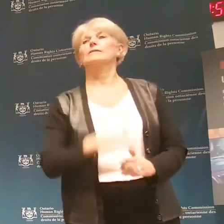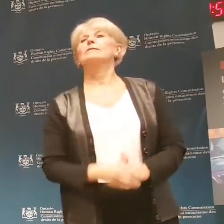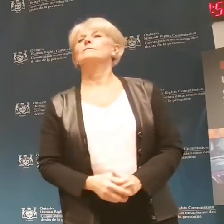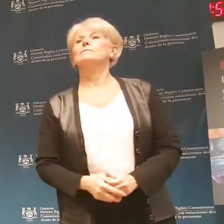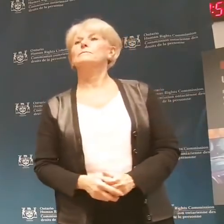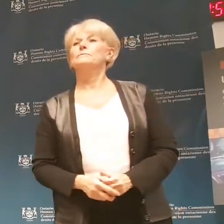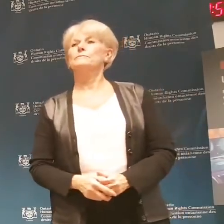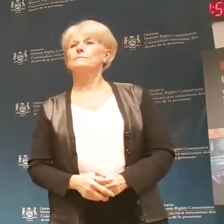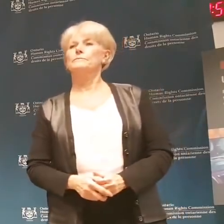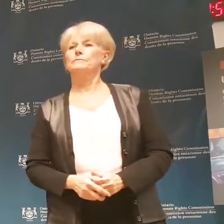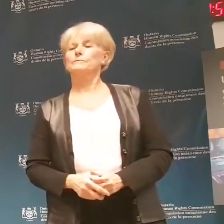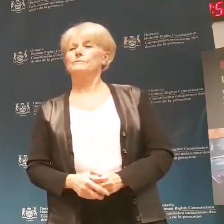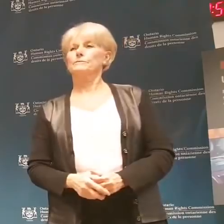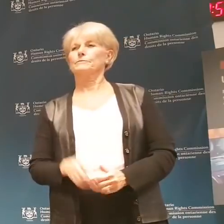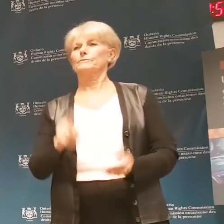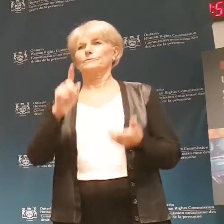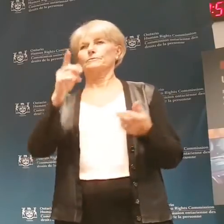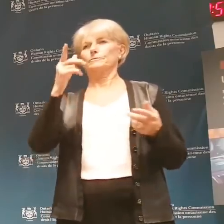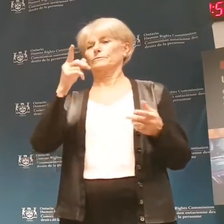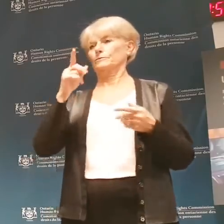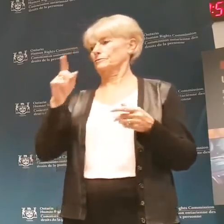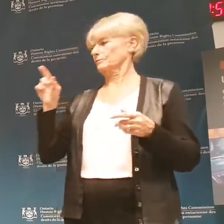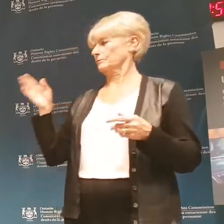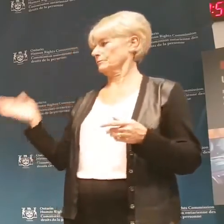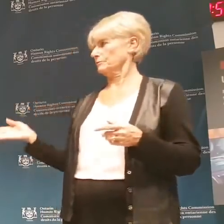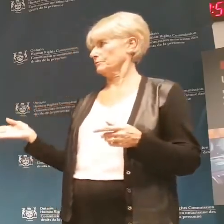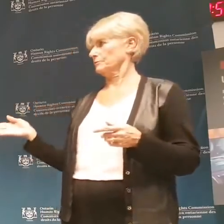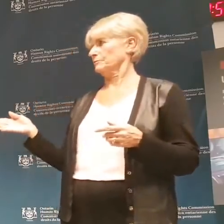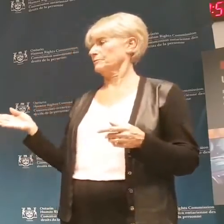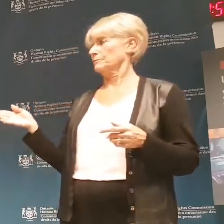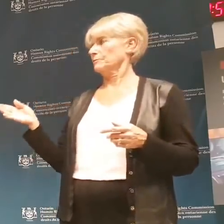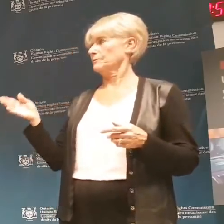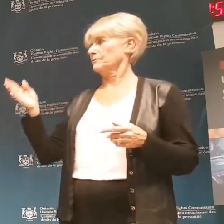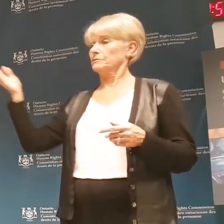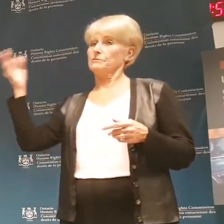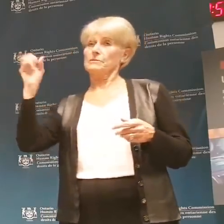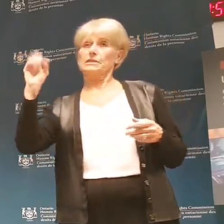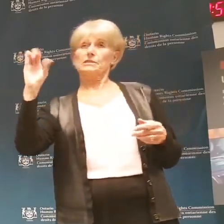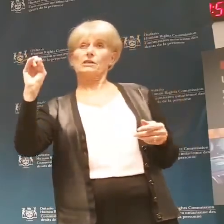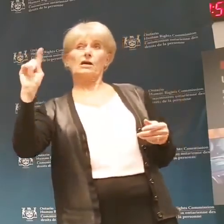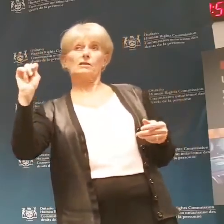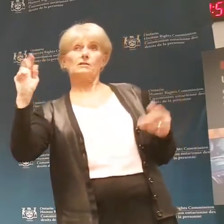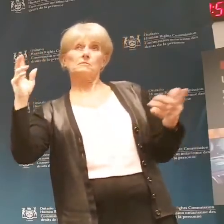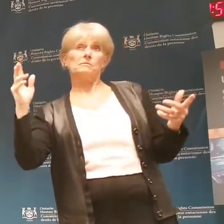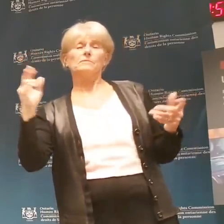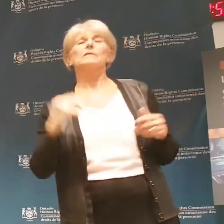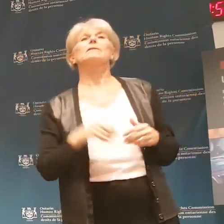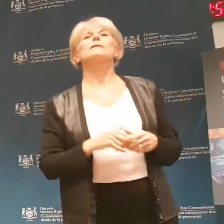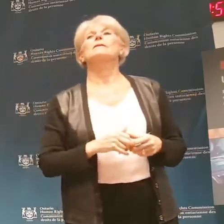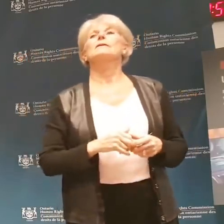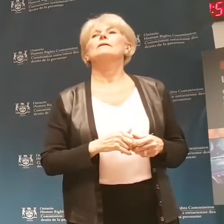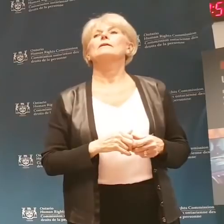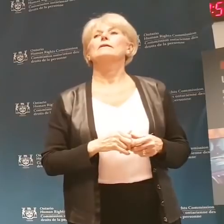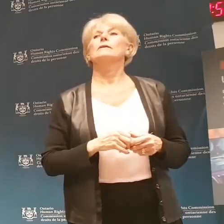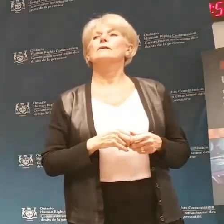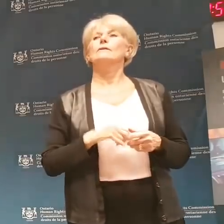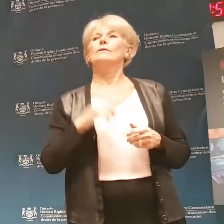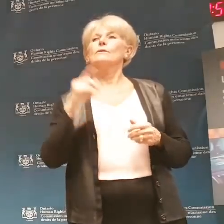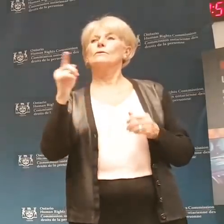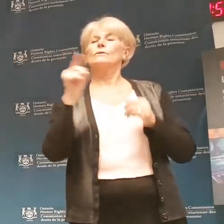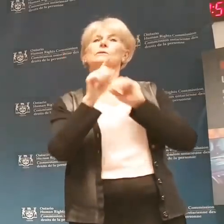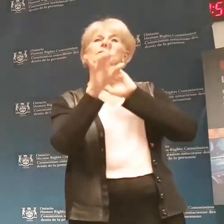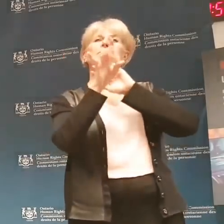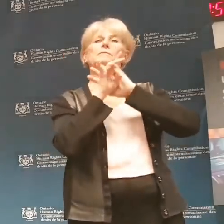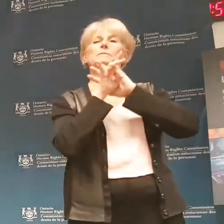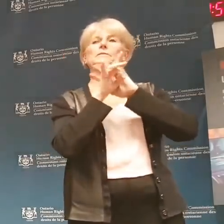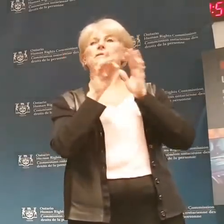To Madam Chief Commissioner and probably Scott Wortley, you have selected a